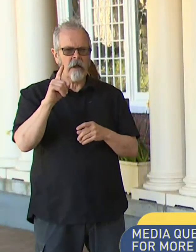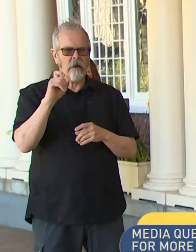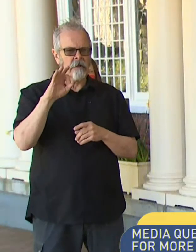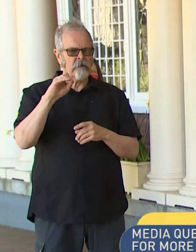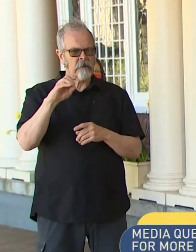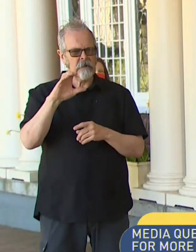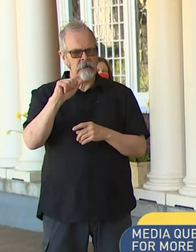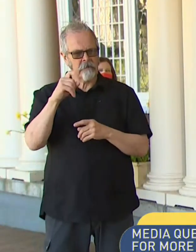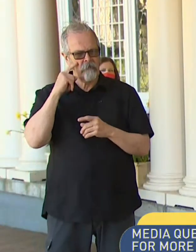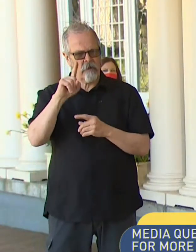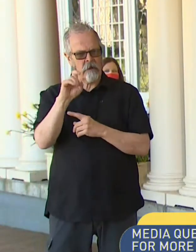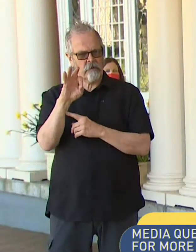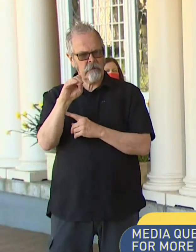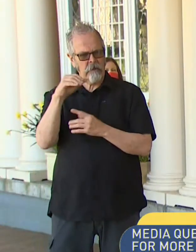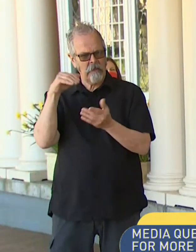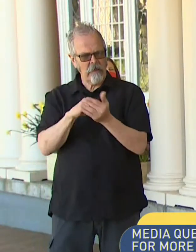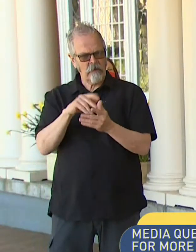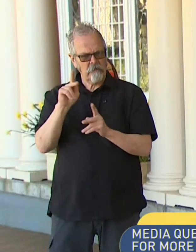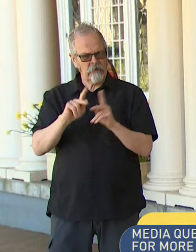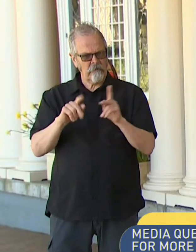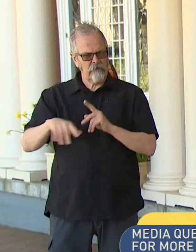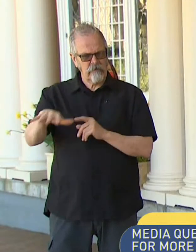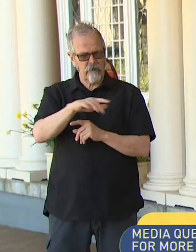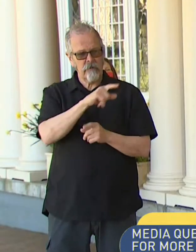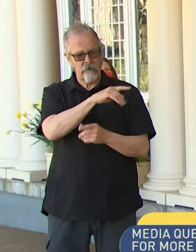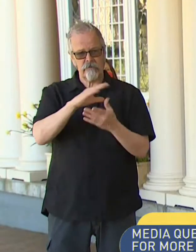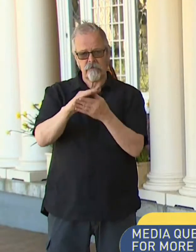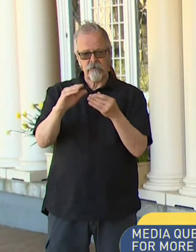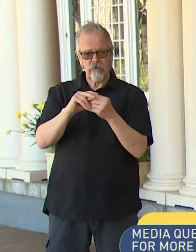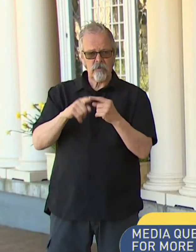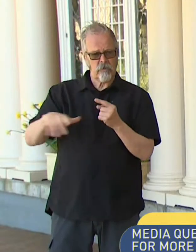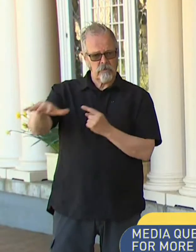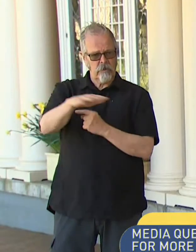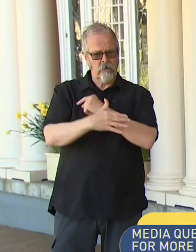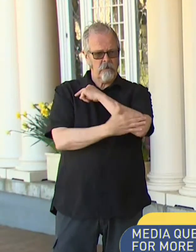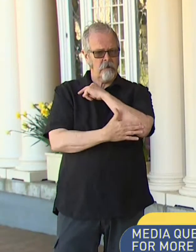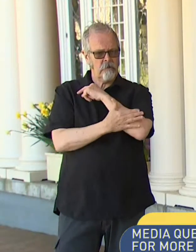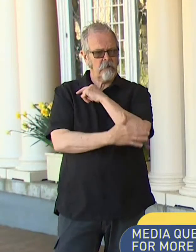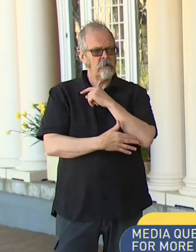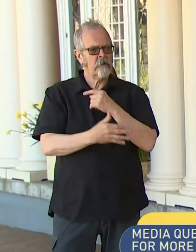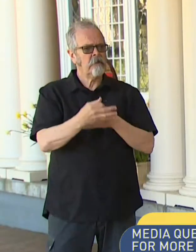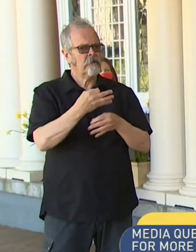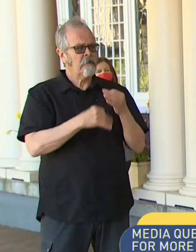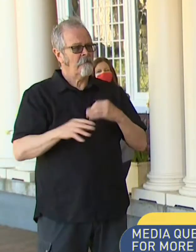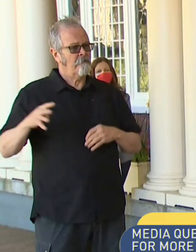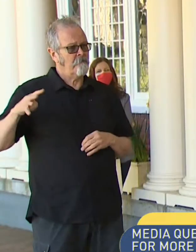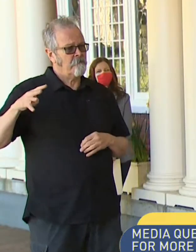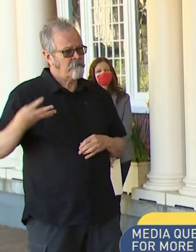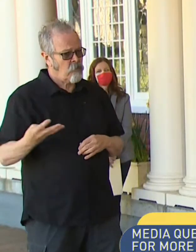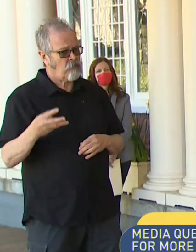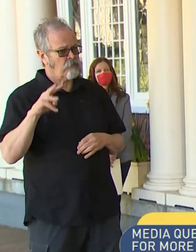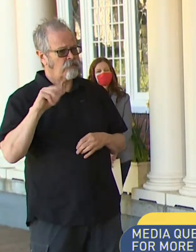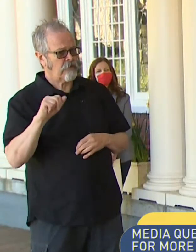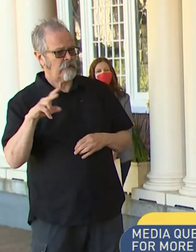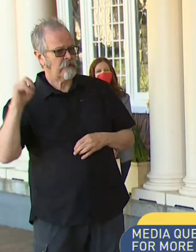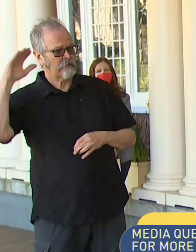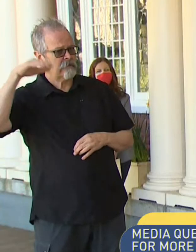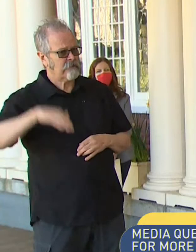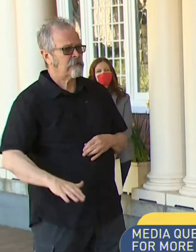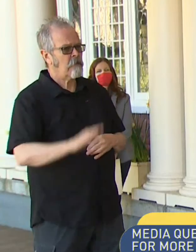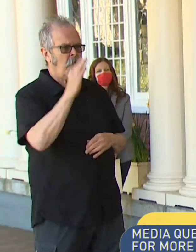people. What's your message to those counties, in light of us heading into this fourth wave in the context of why we're here